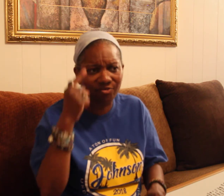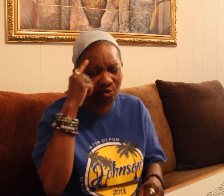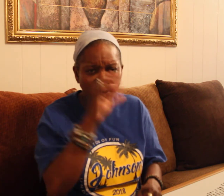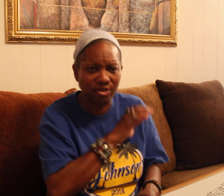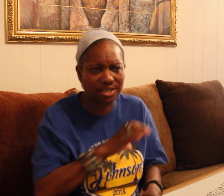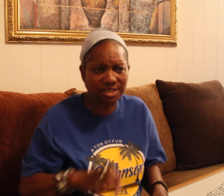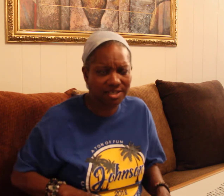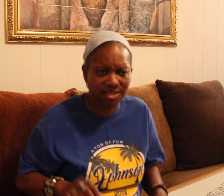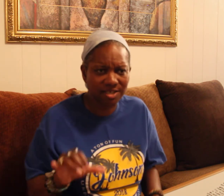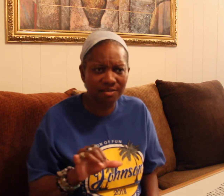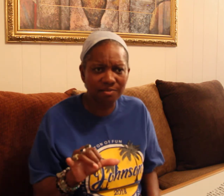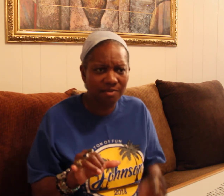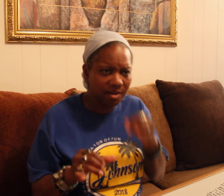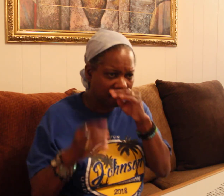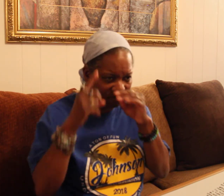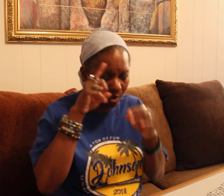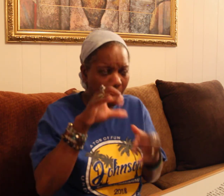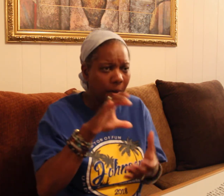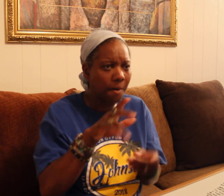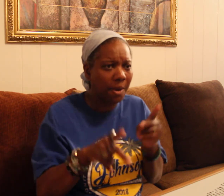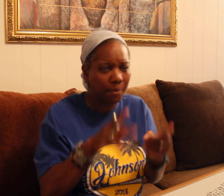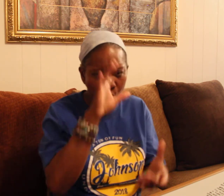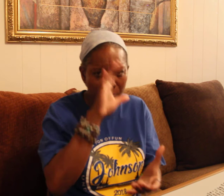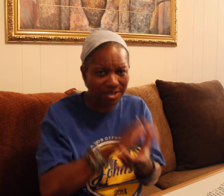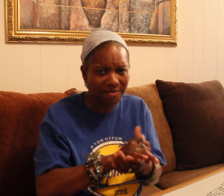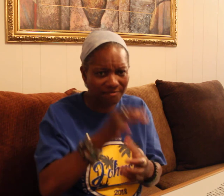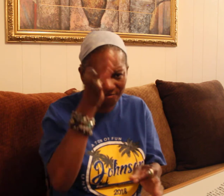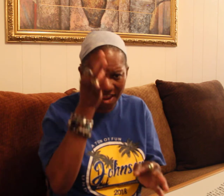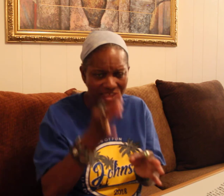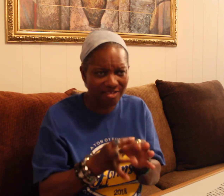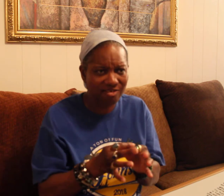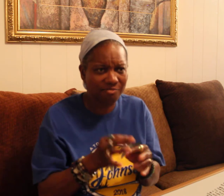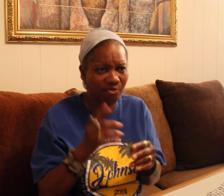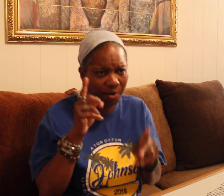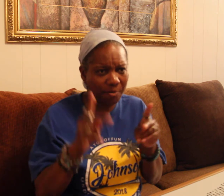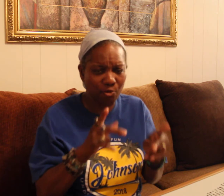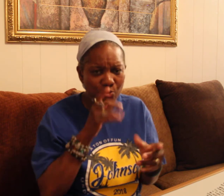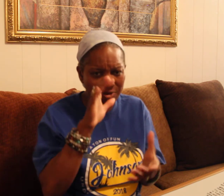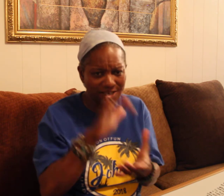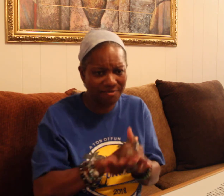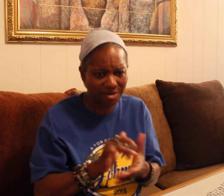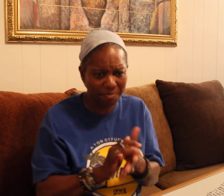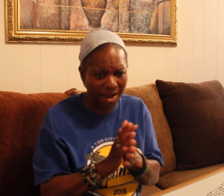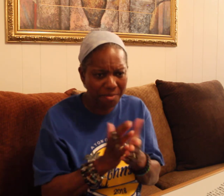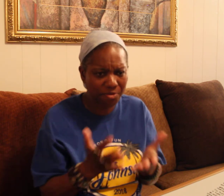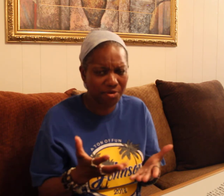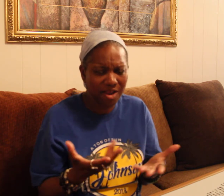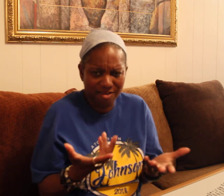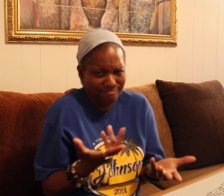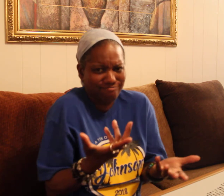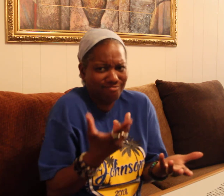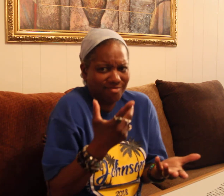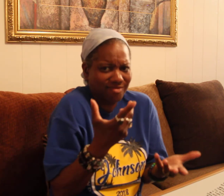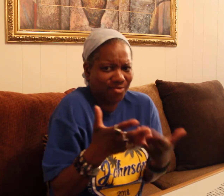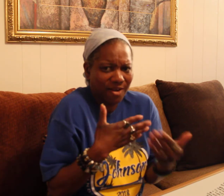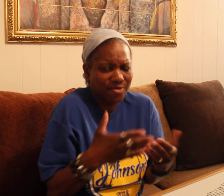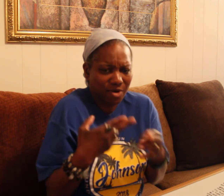for Christians too. It's for people who believe in faith. It's for people who believe in the Bible. Whatever you want to